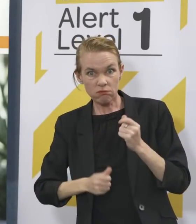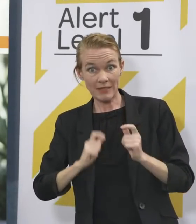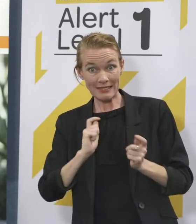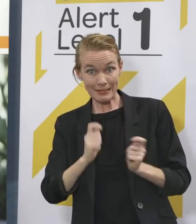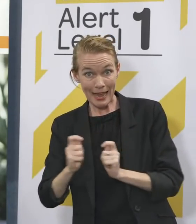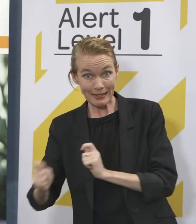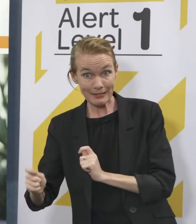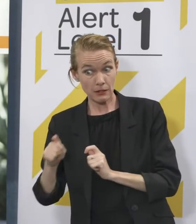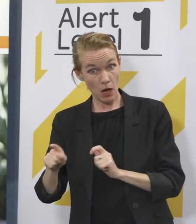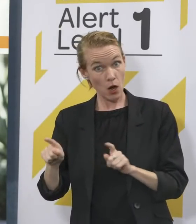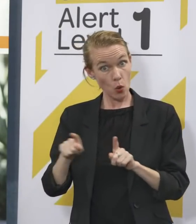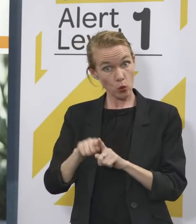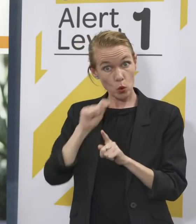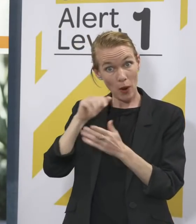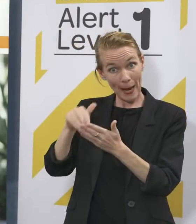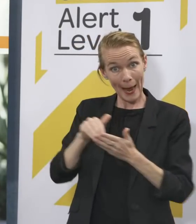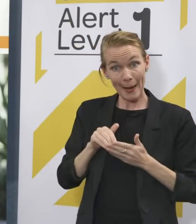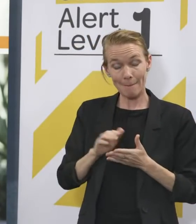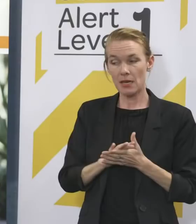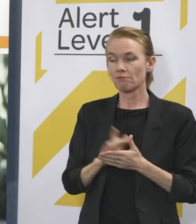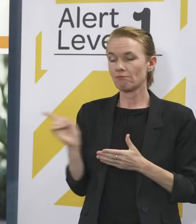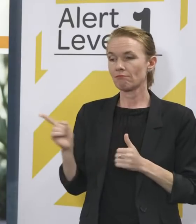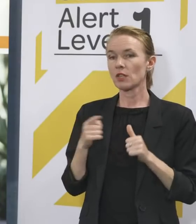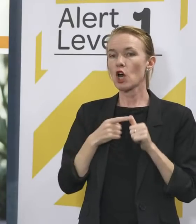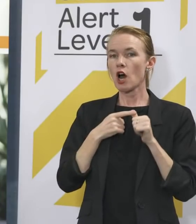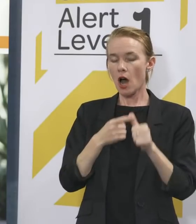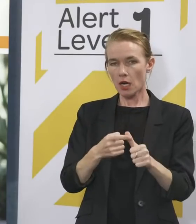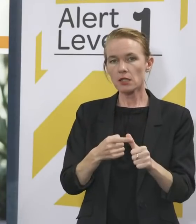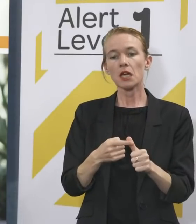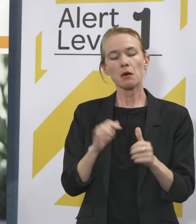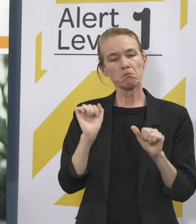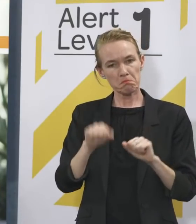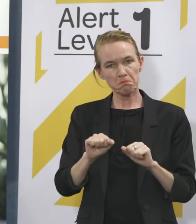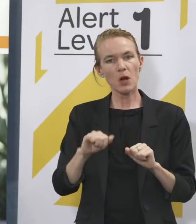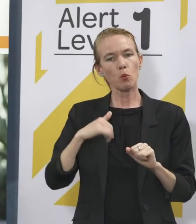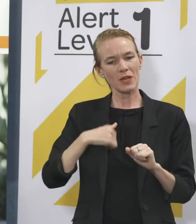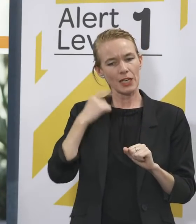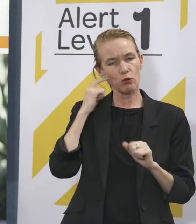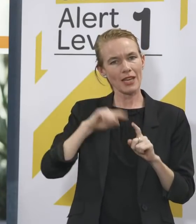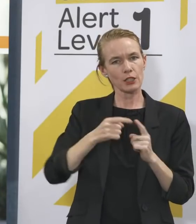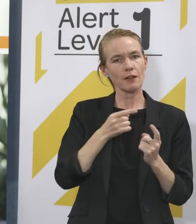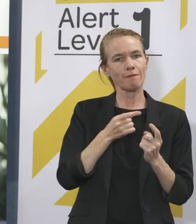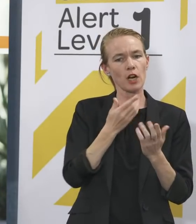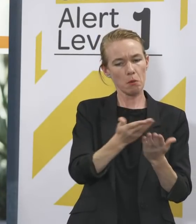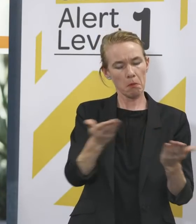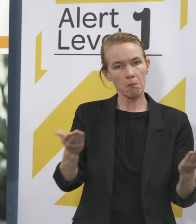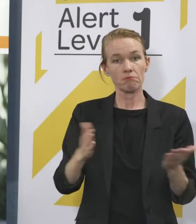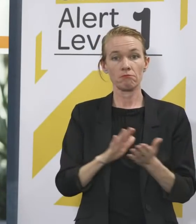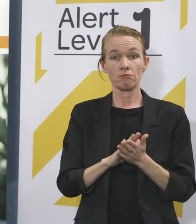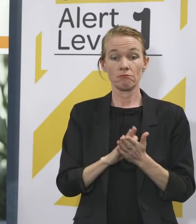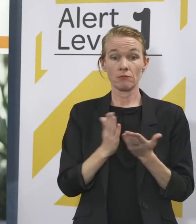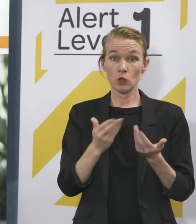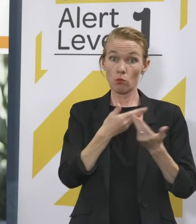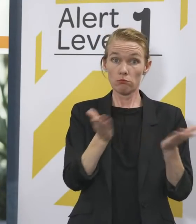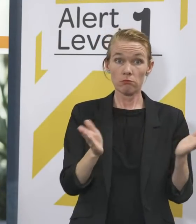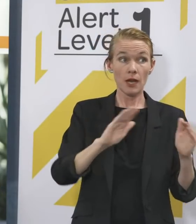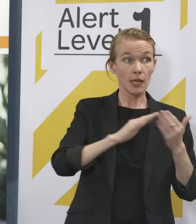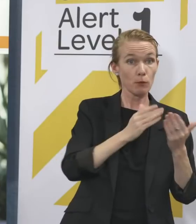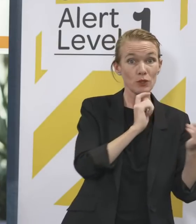just the testing, the widespread community testing, but it does include the use of the sewage or